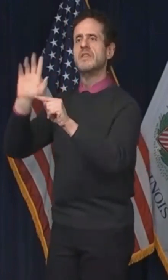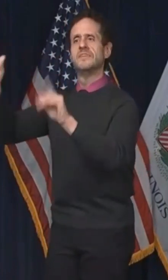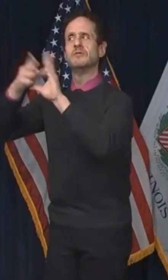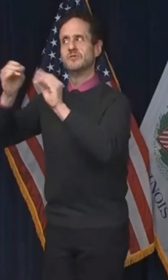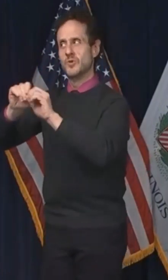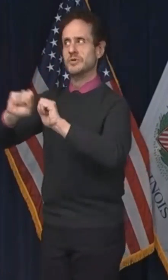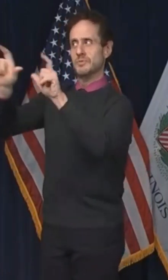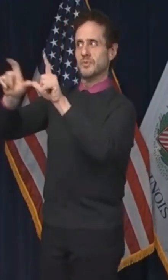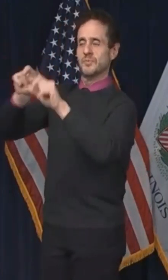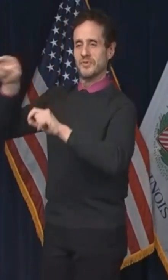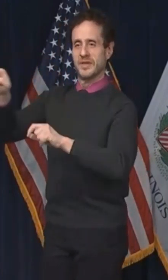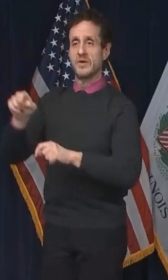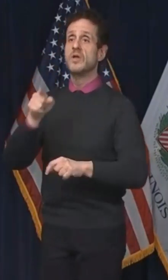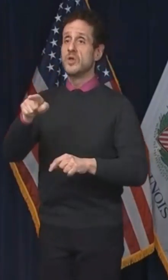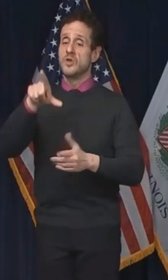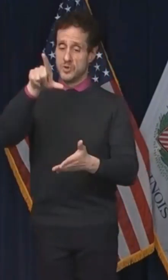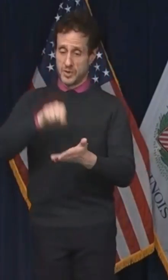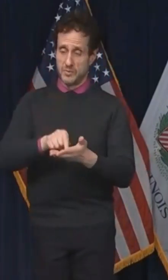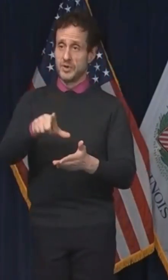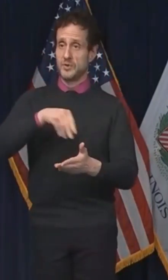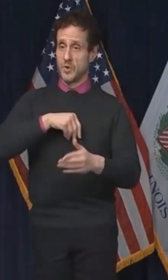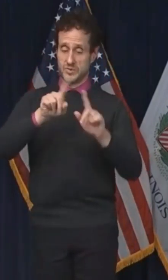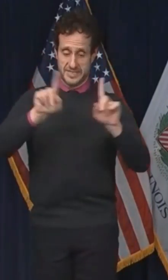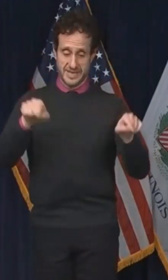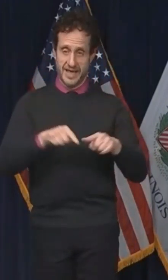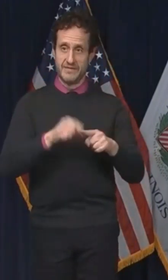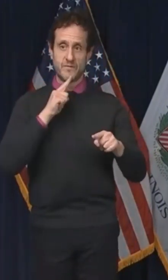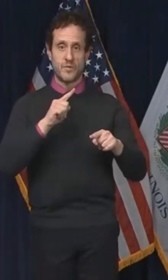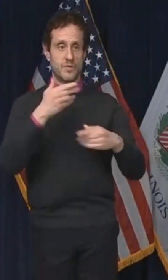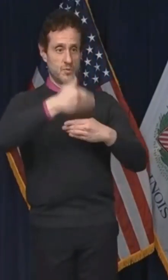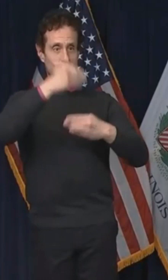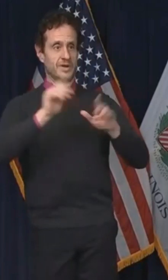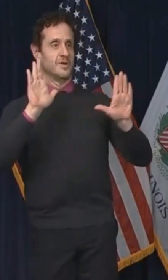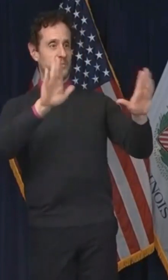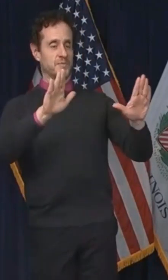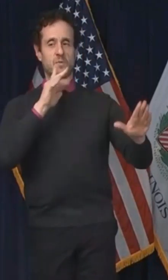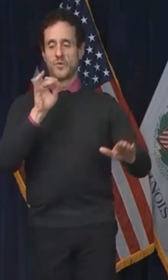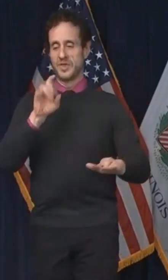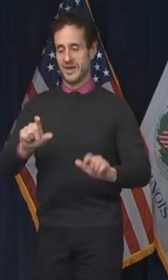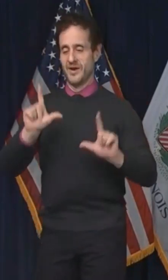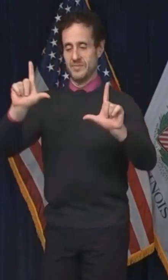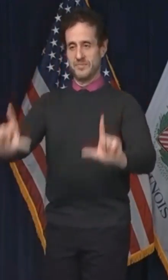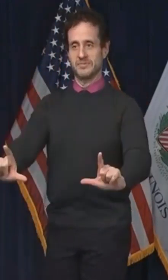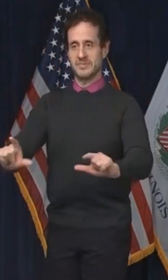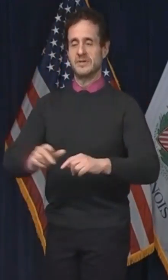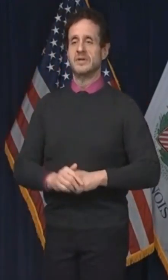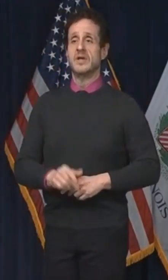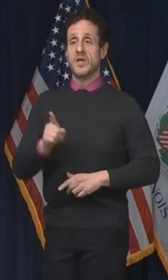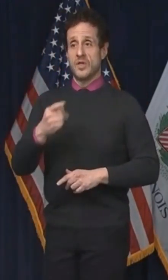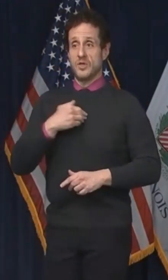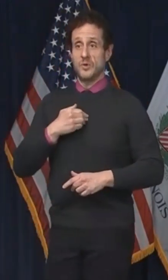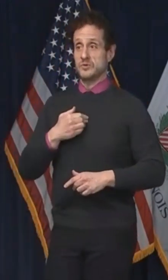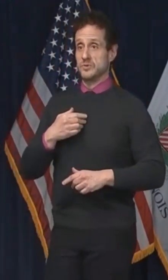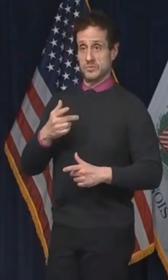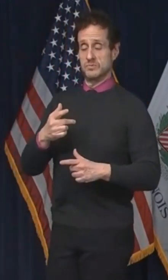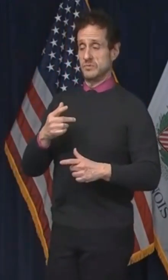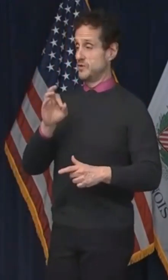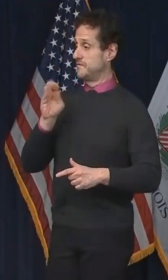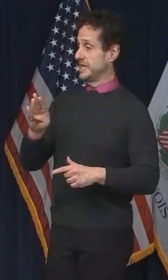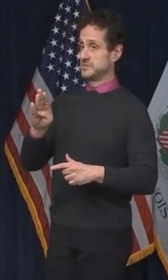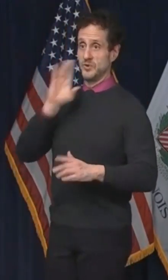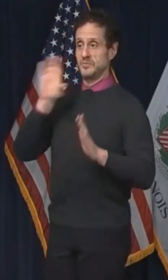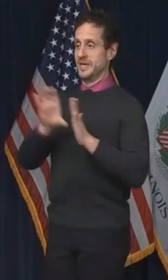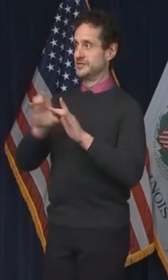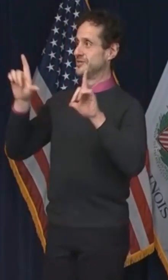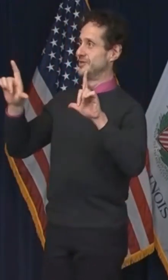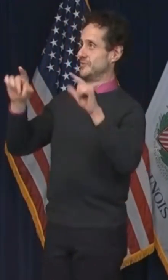own yard or window sign. You can update your Facebook profile picture with a themed frame. Display the words "All